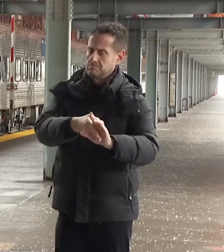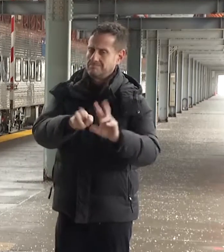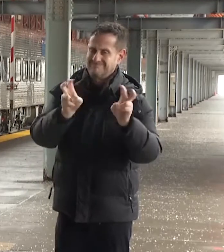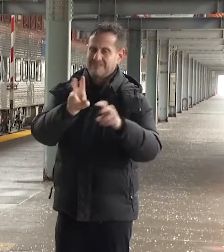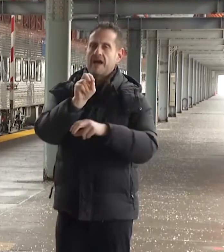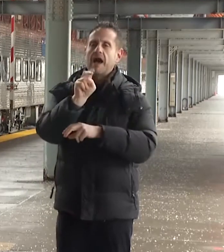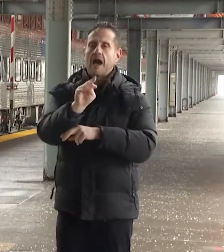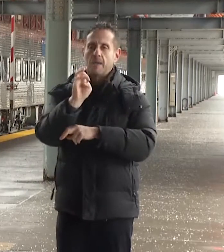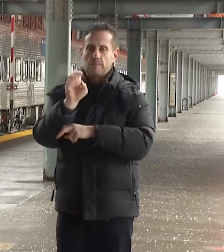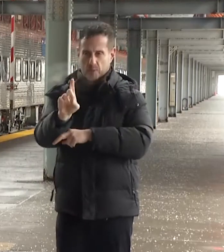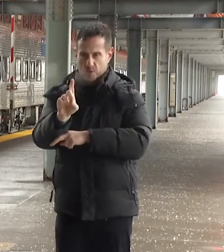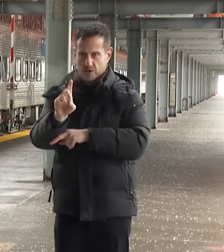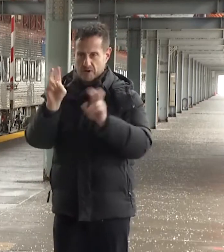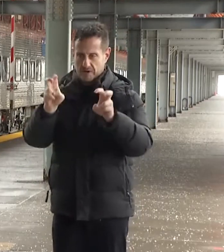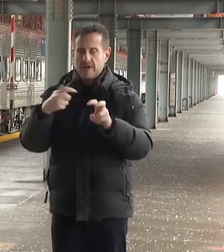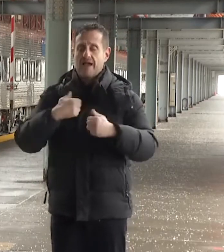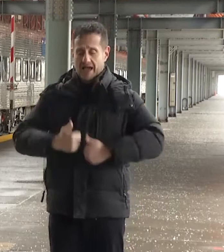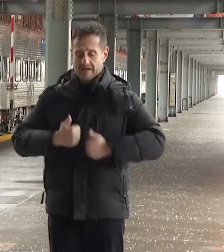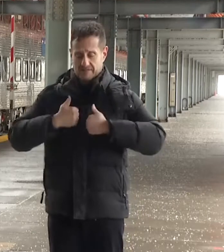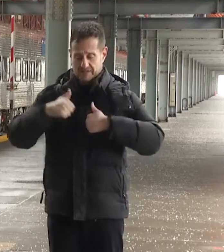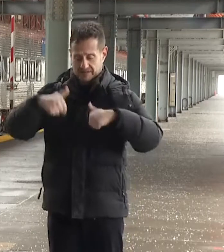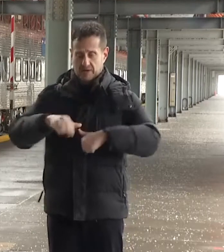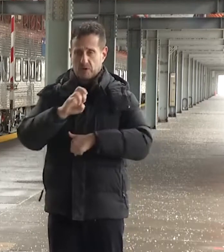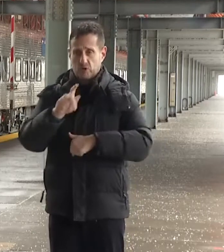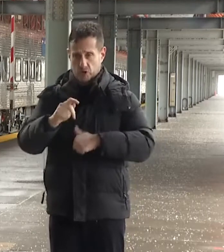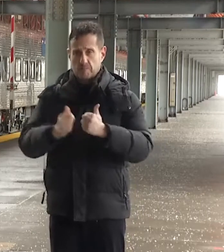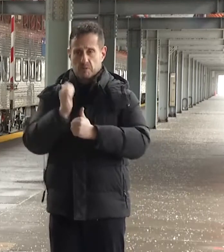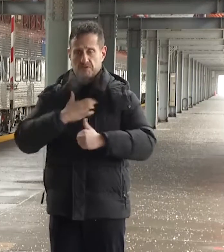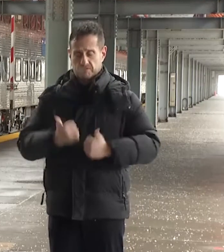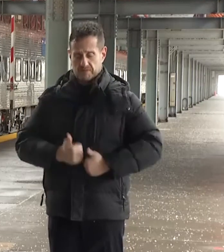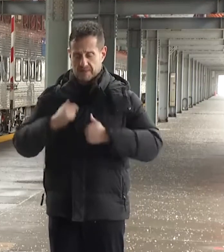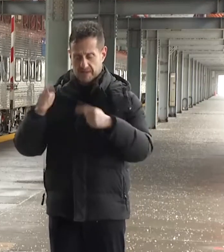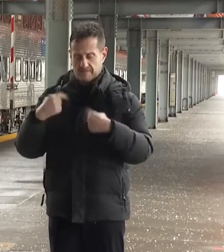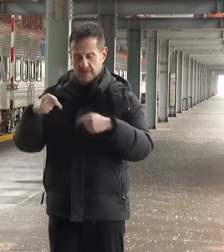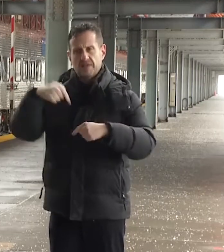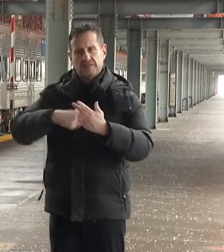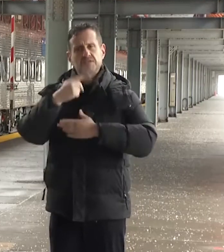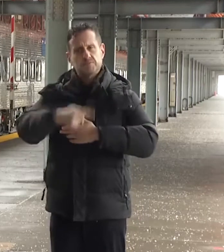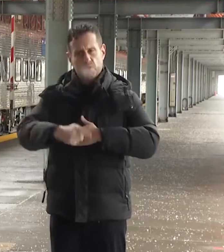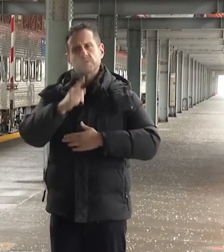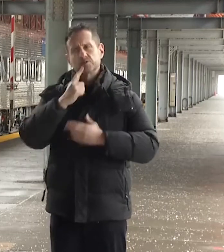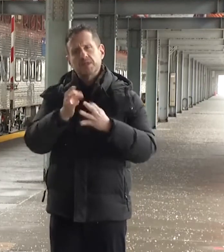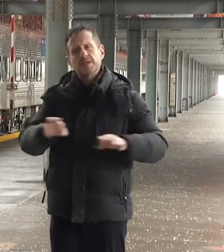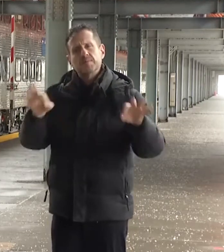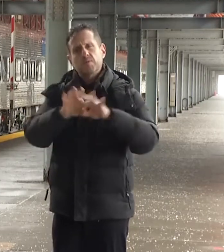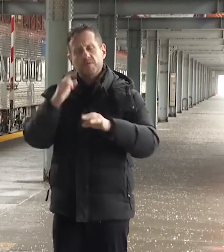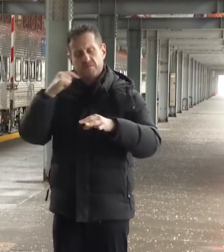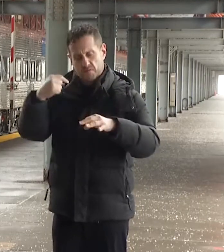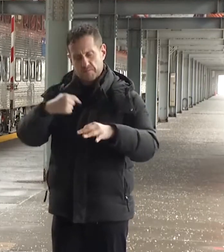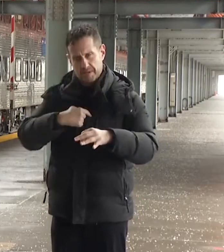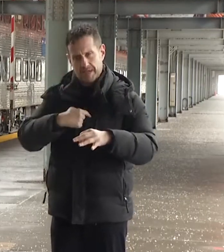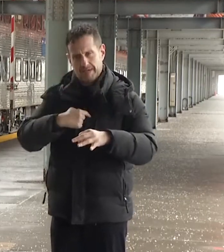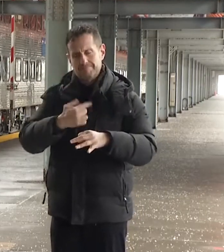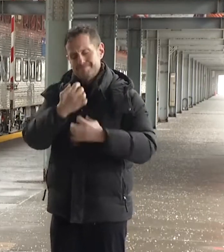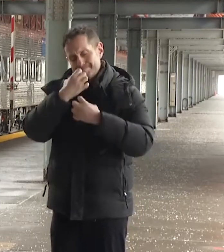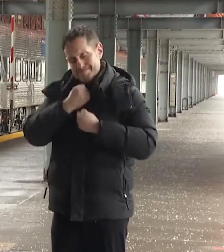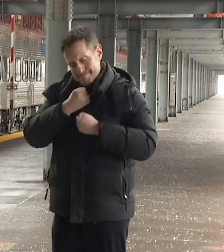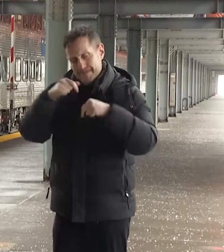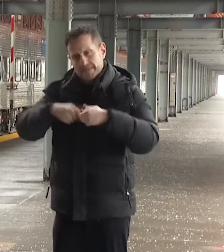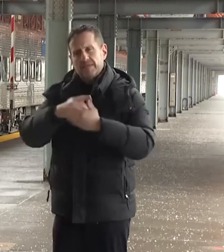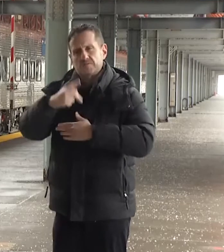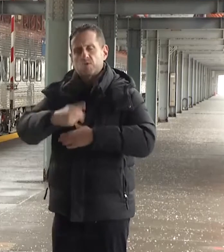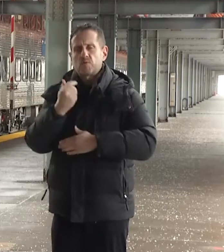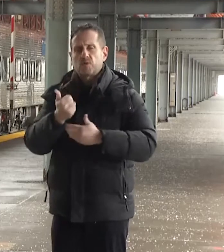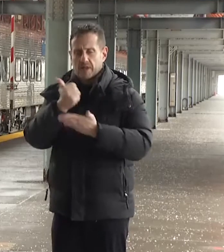in Cook County most of my life. That makes this program very personal to me. This program will help